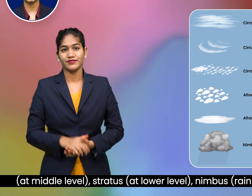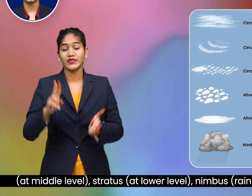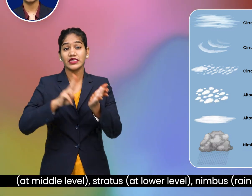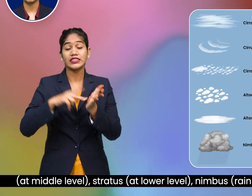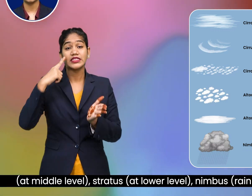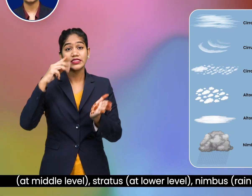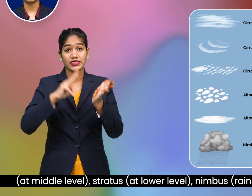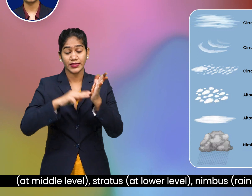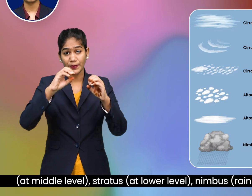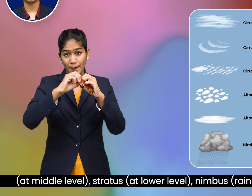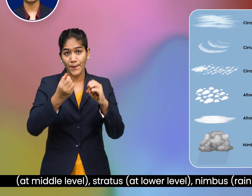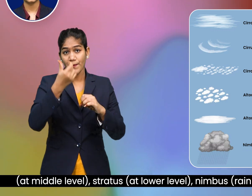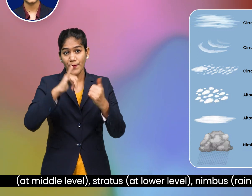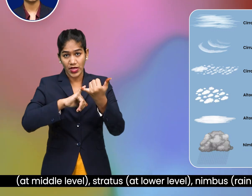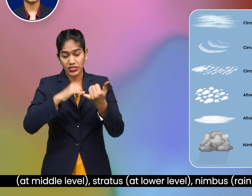nimbus,